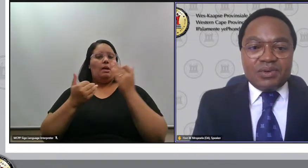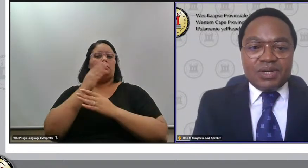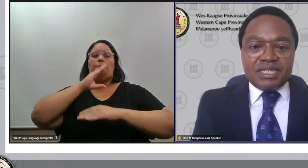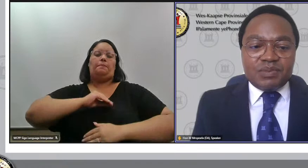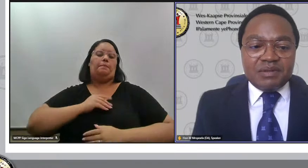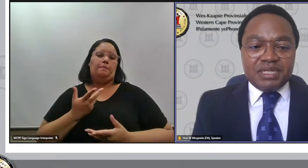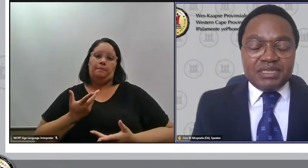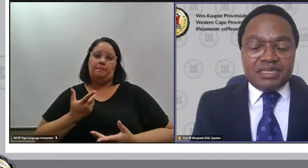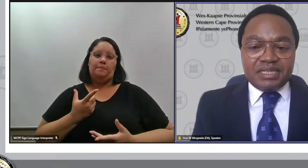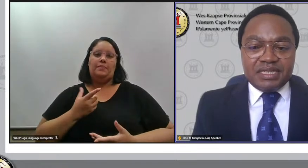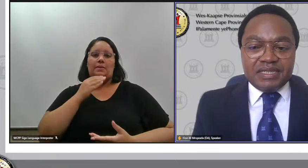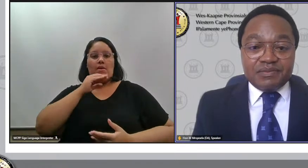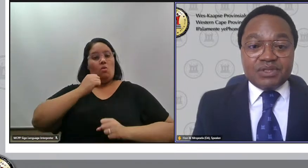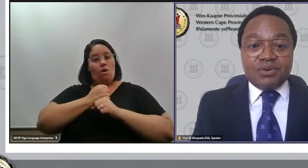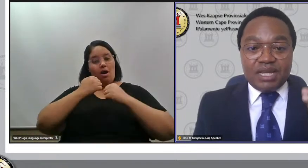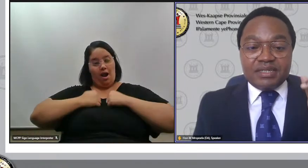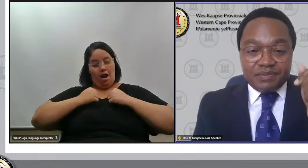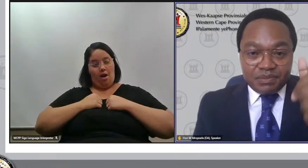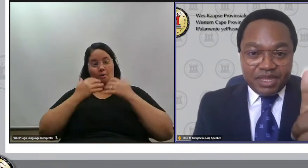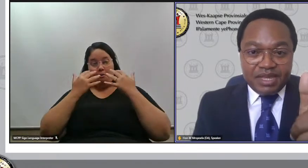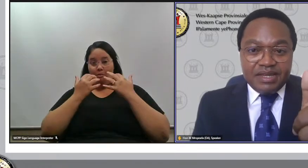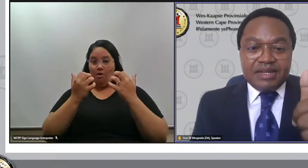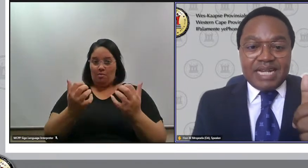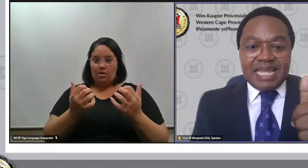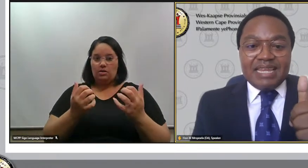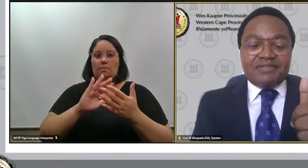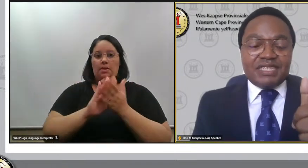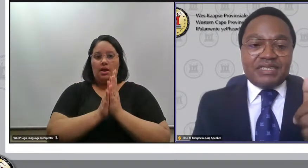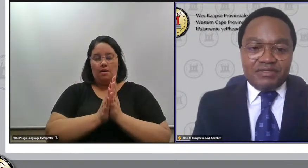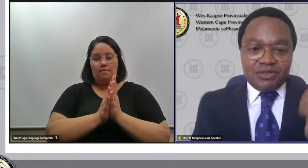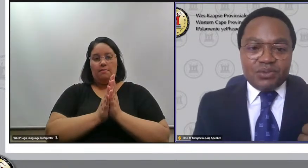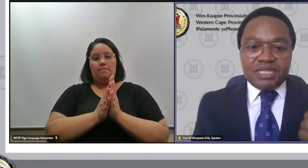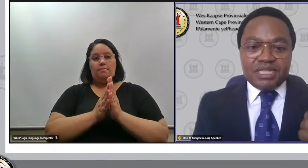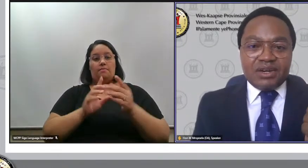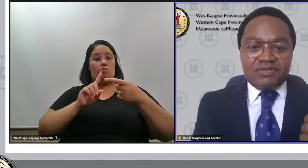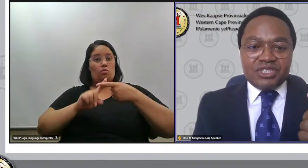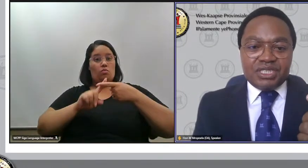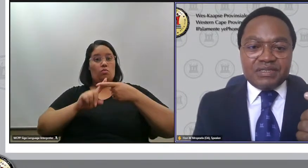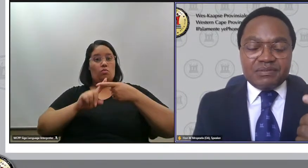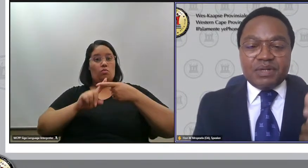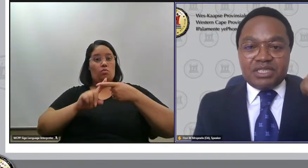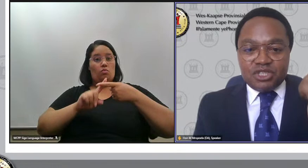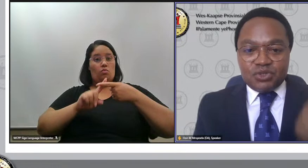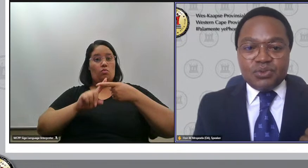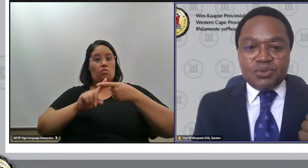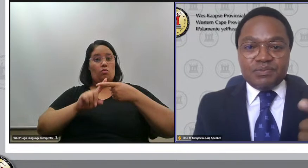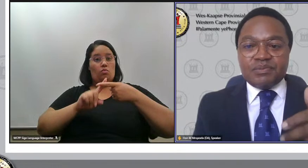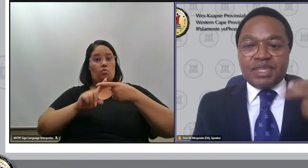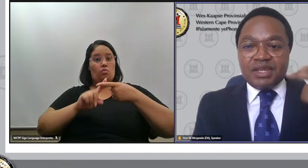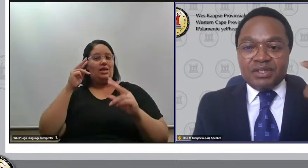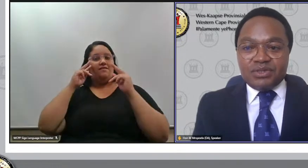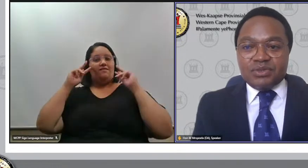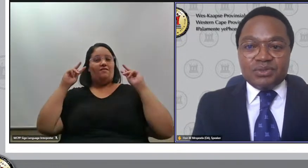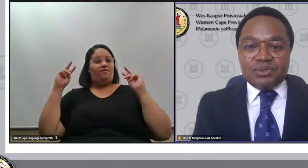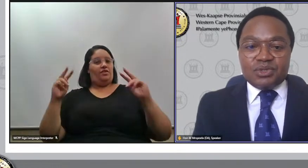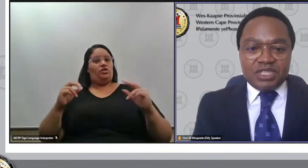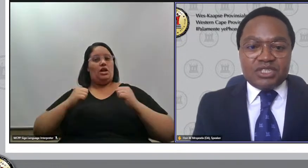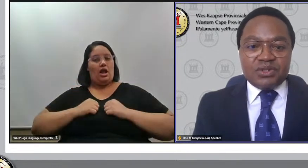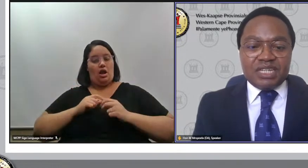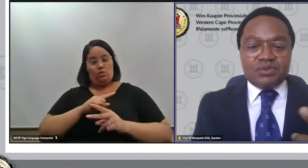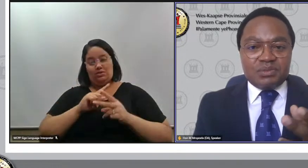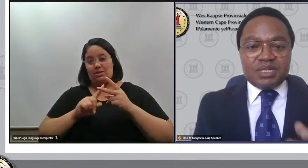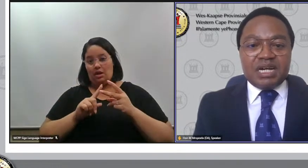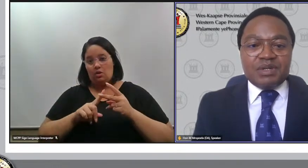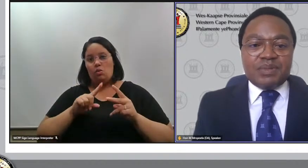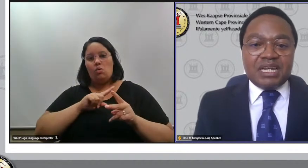it makes our work as Parliament, one, relevant if you look at our vision, but two,